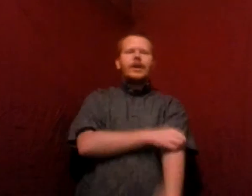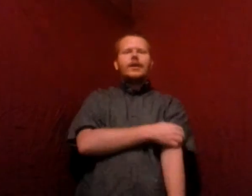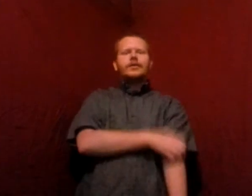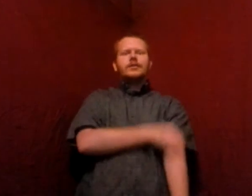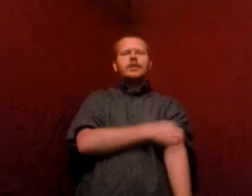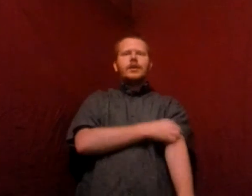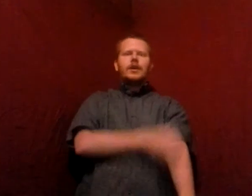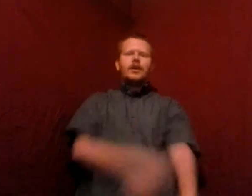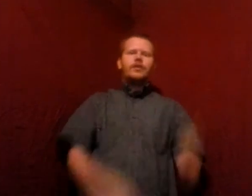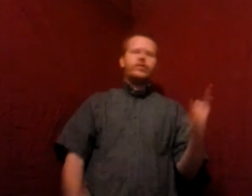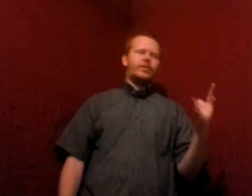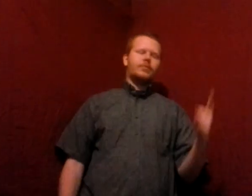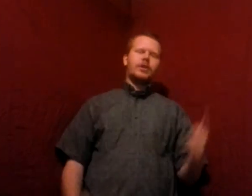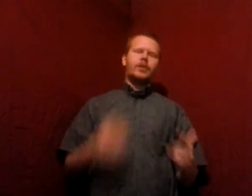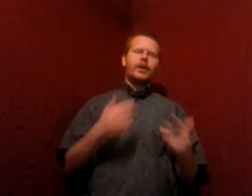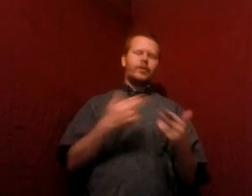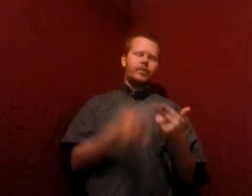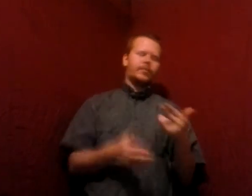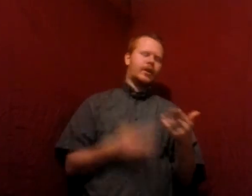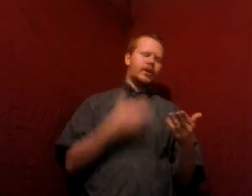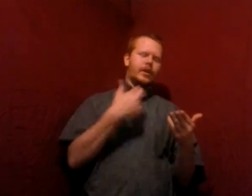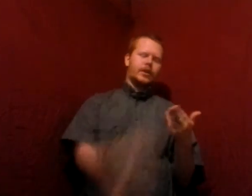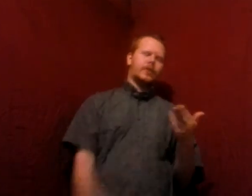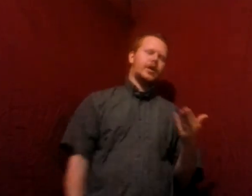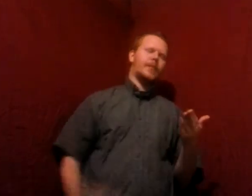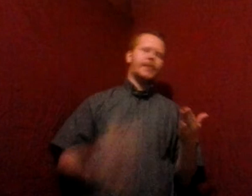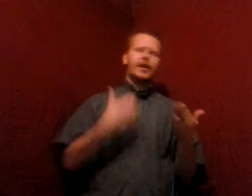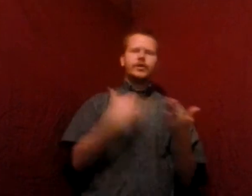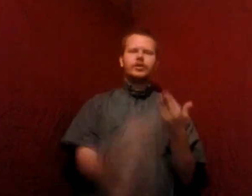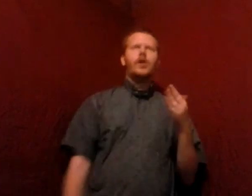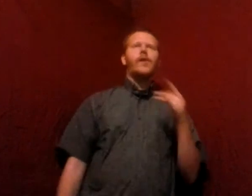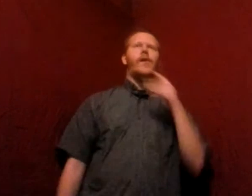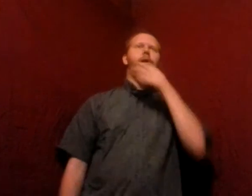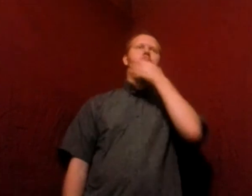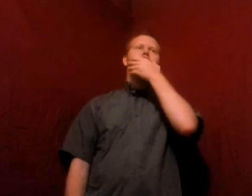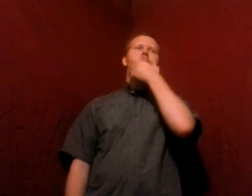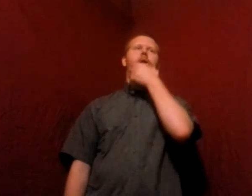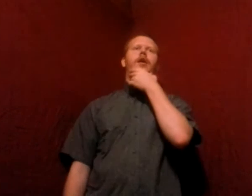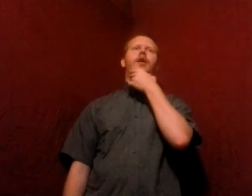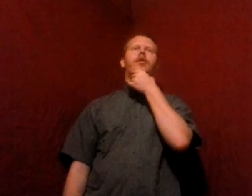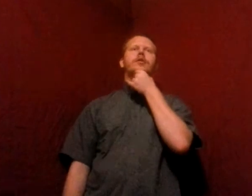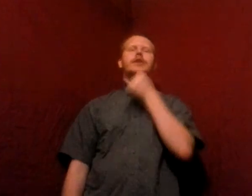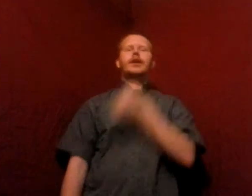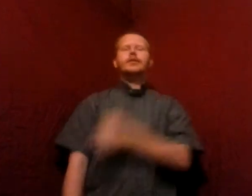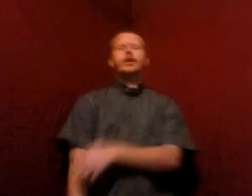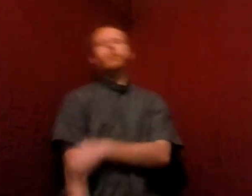guys uh tribute to markiplier pewdiepie yamimash and all those guys um